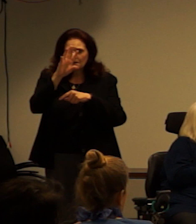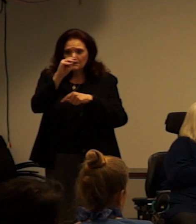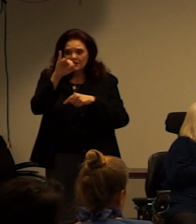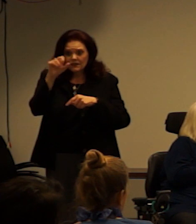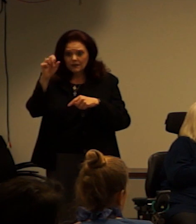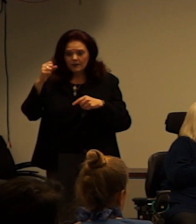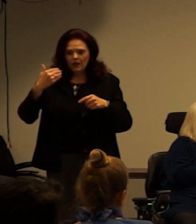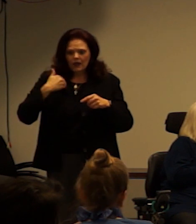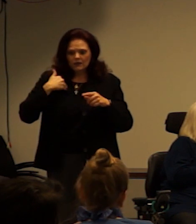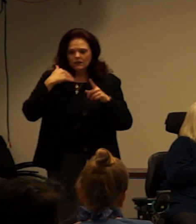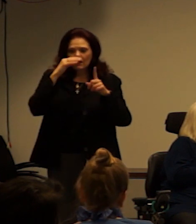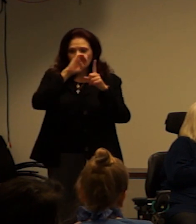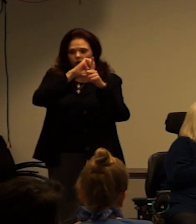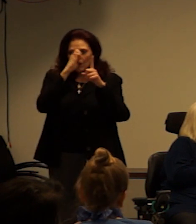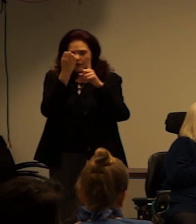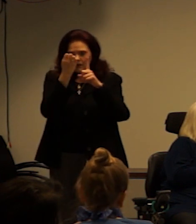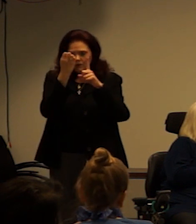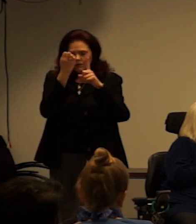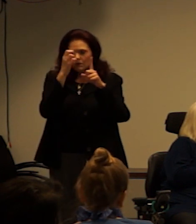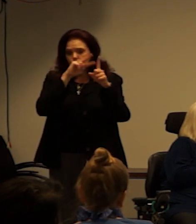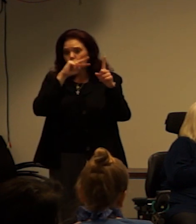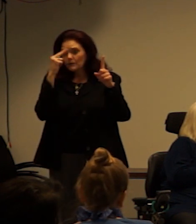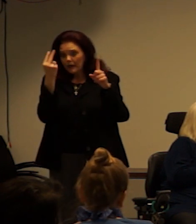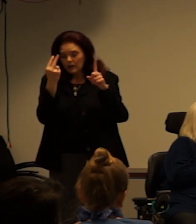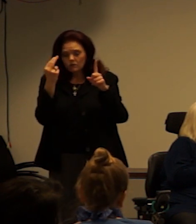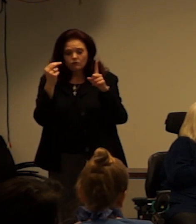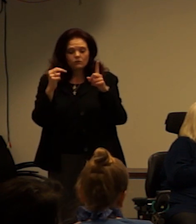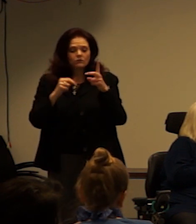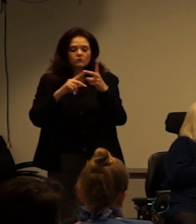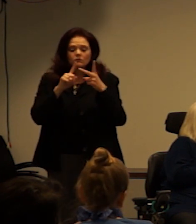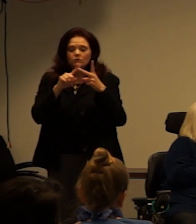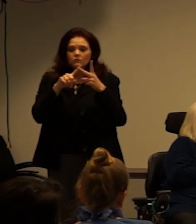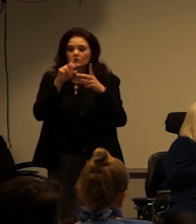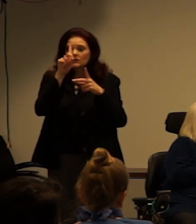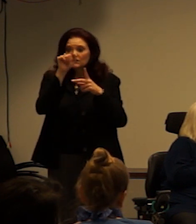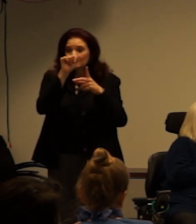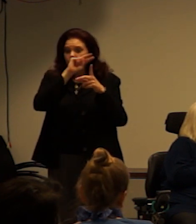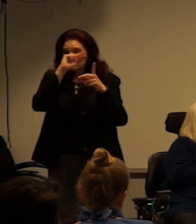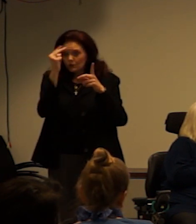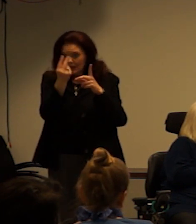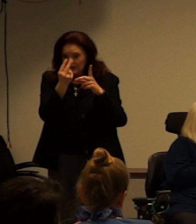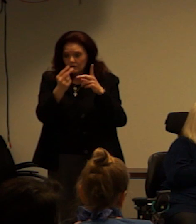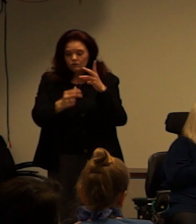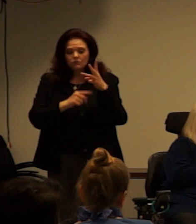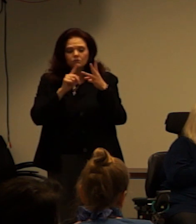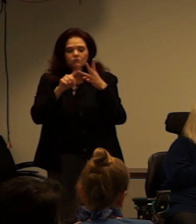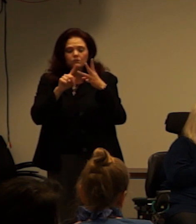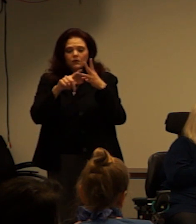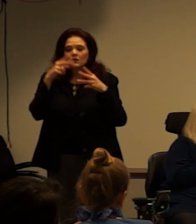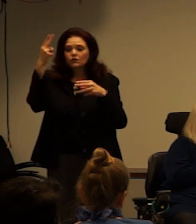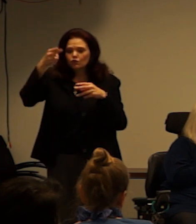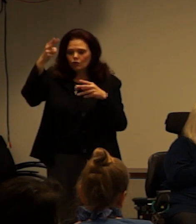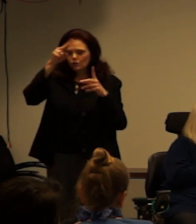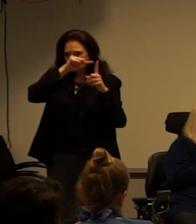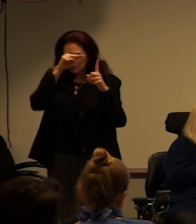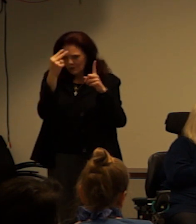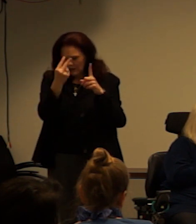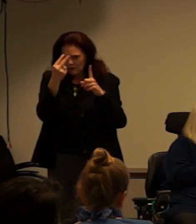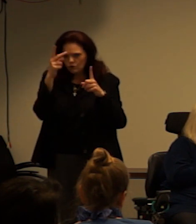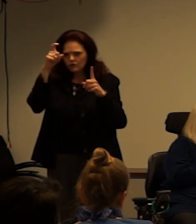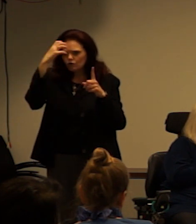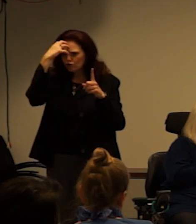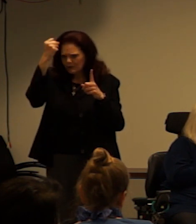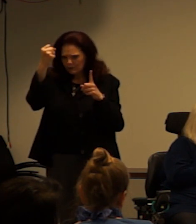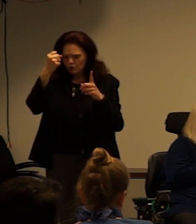has the environmental perspective to talk about, the disability perspective, and the historical perspective that needs to be